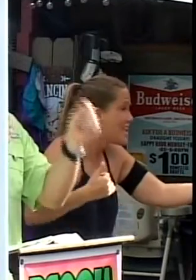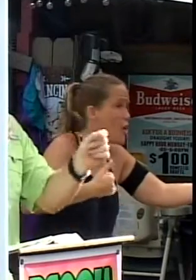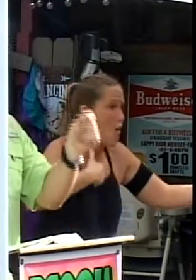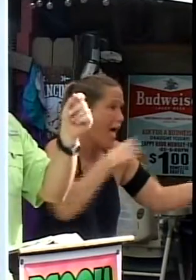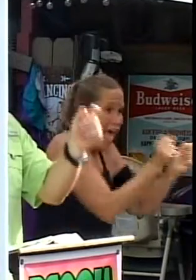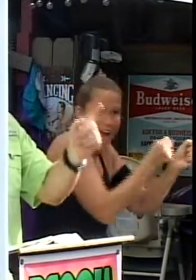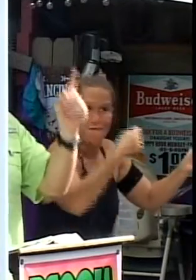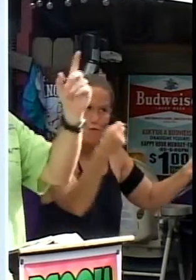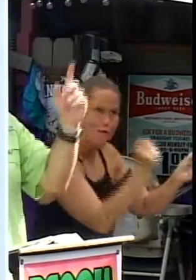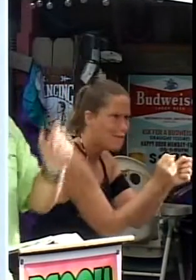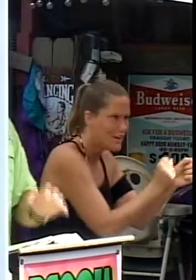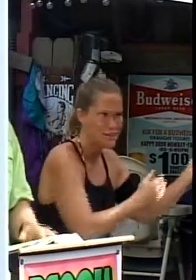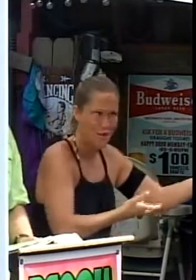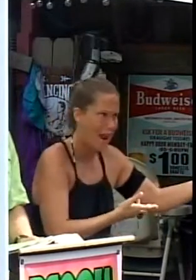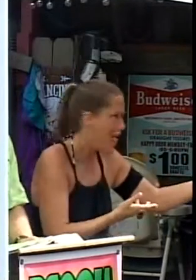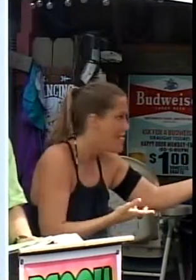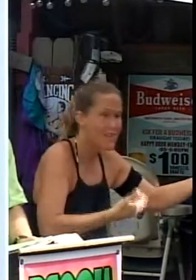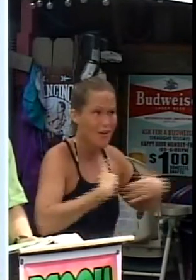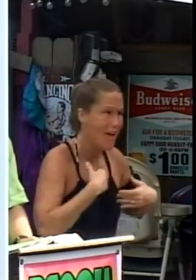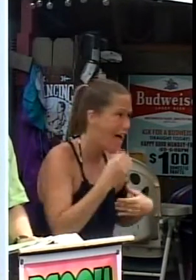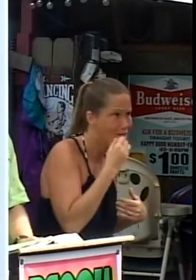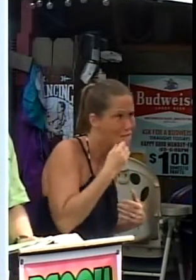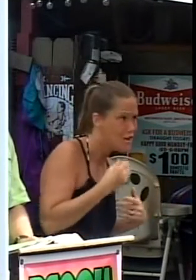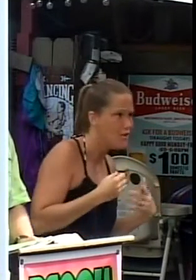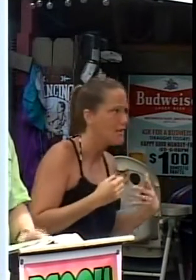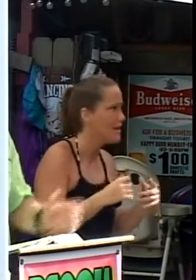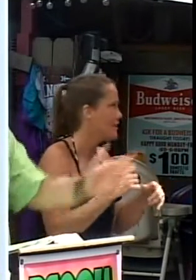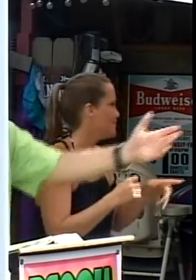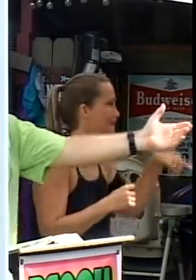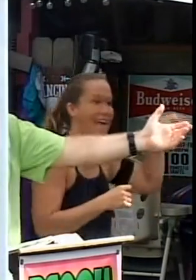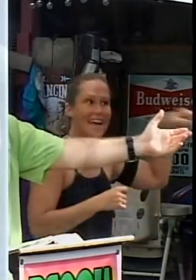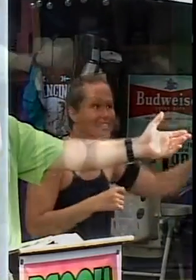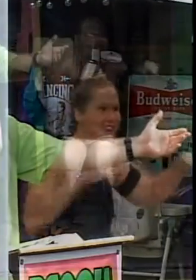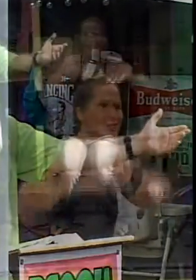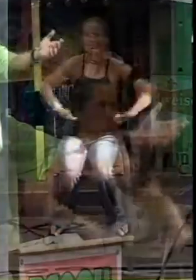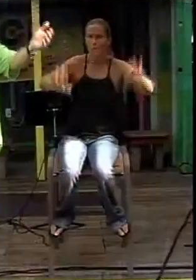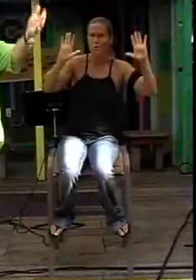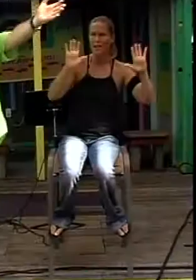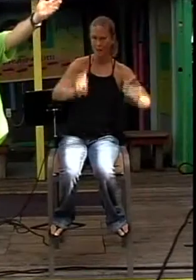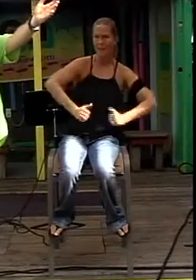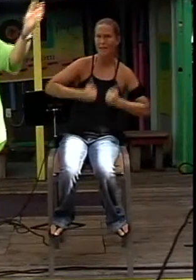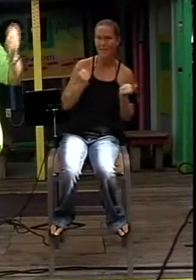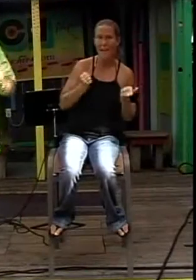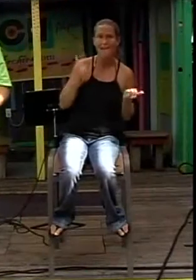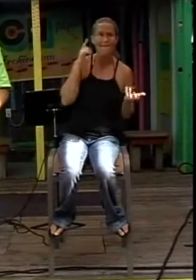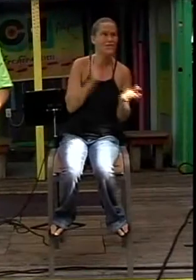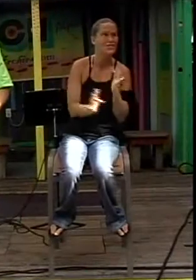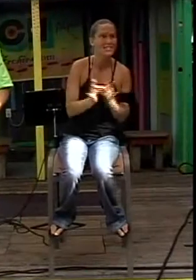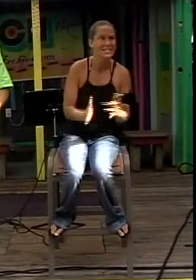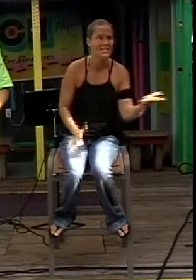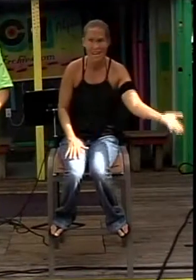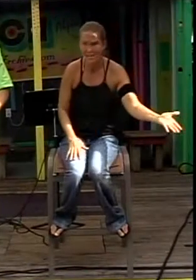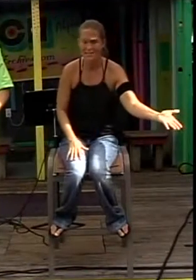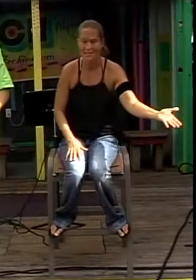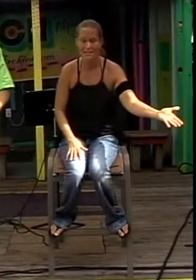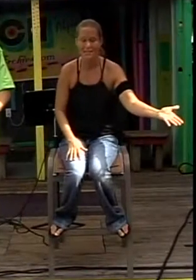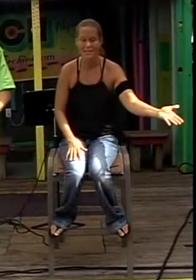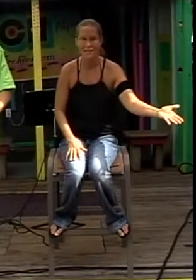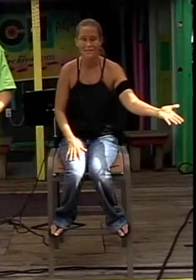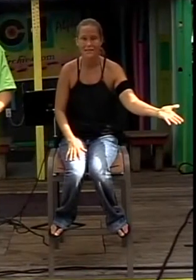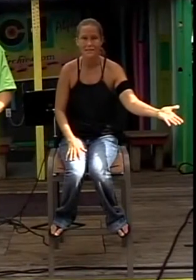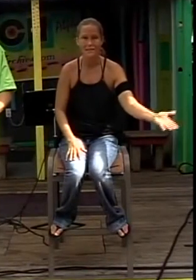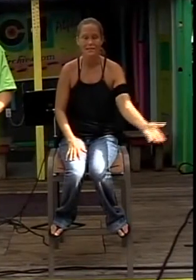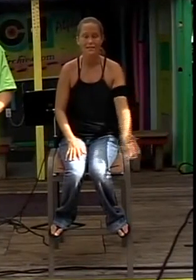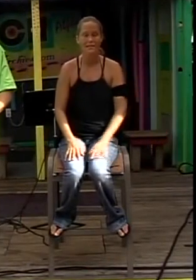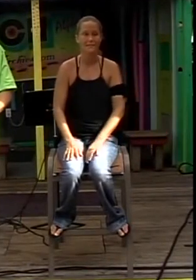their lives up for Jesus. Not only those being executed, but those that are working in